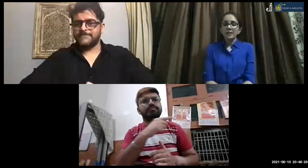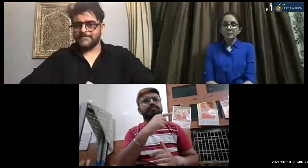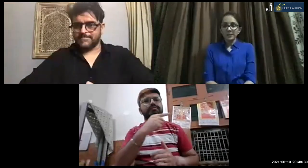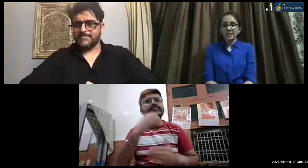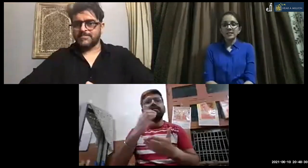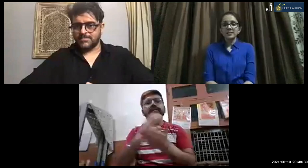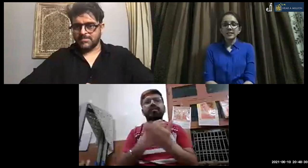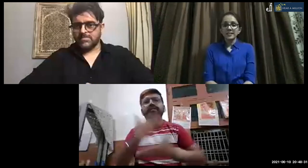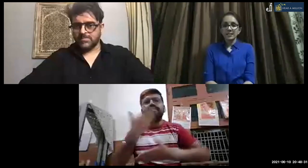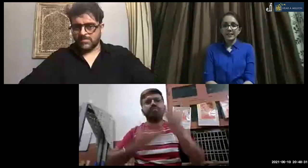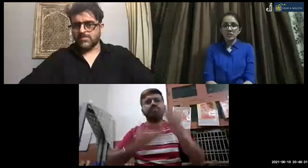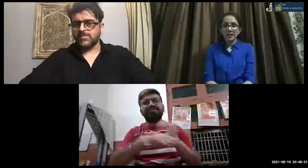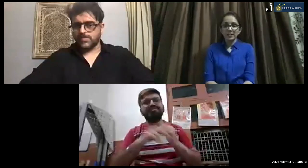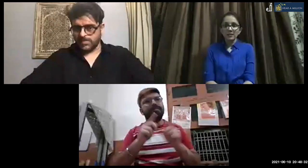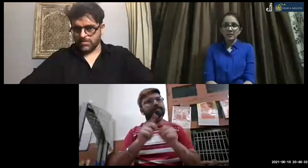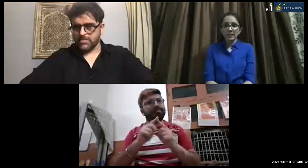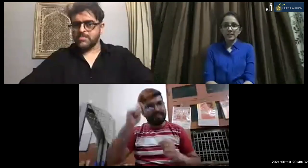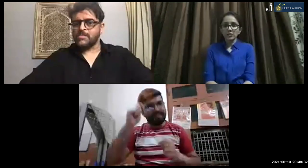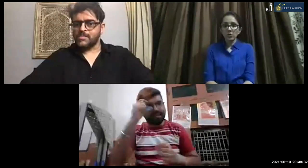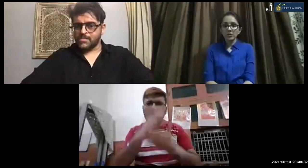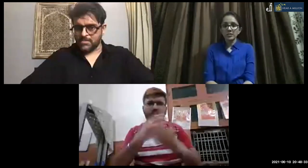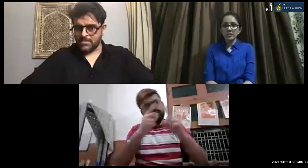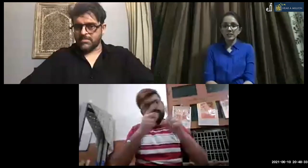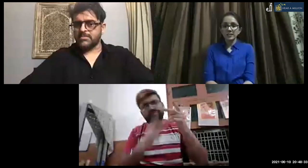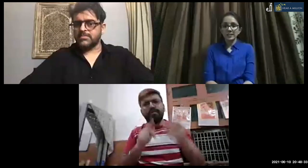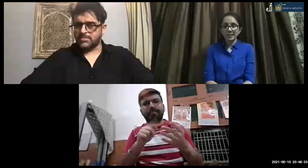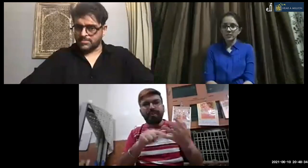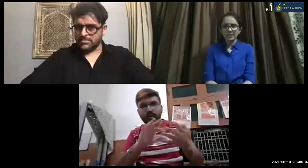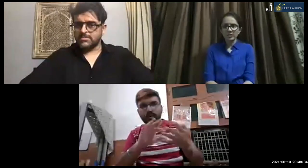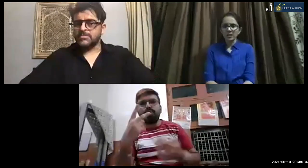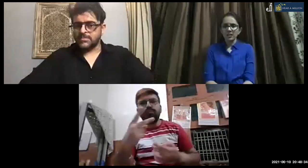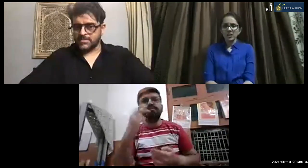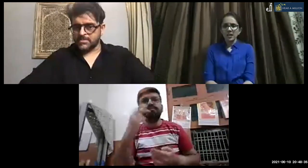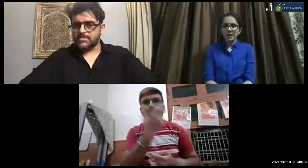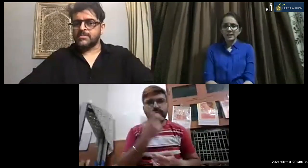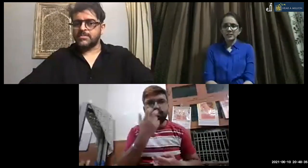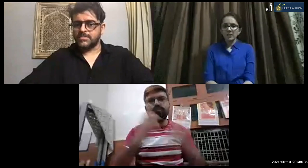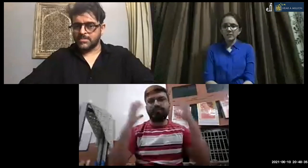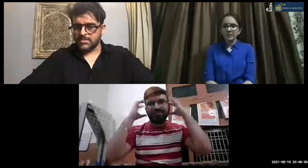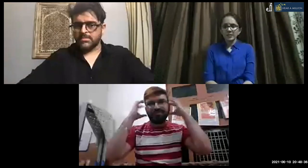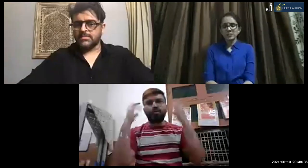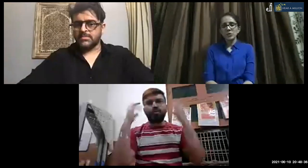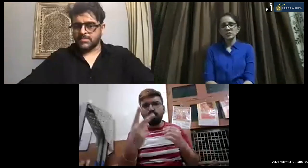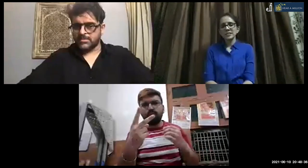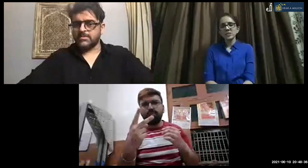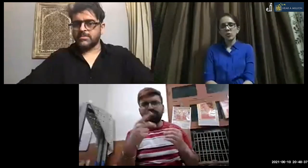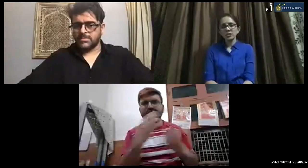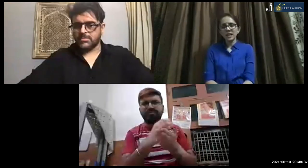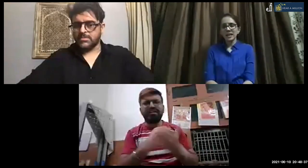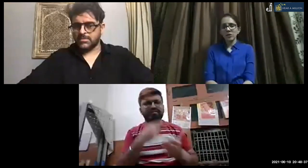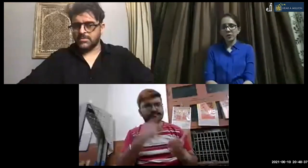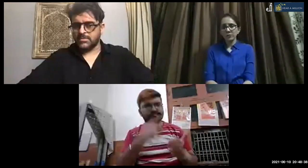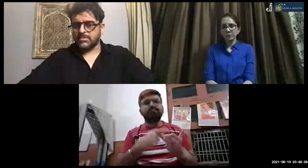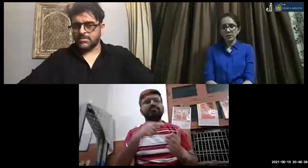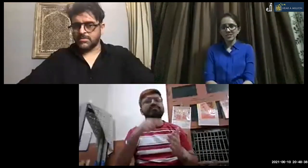Okay, I have been studying D.Ed HI, and the course is English, etc. And it's mostly oral